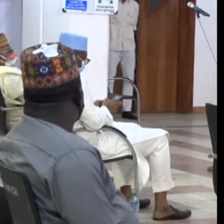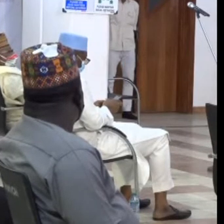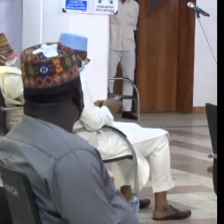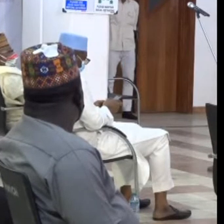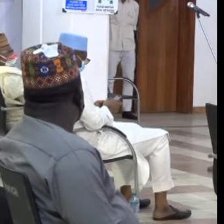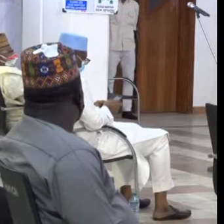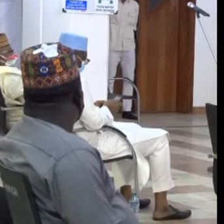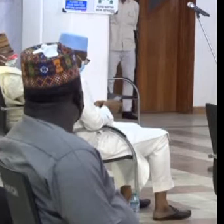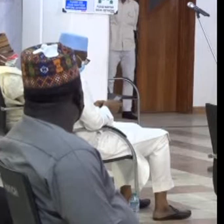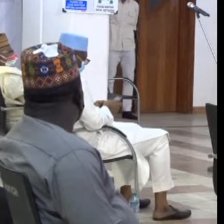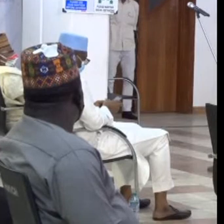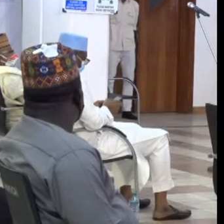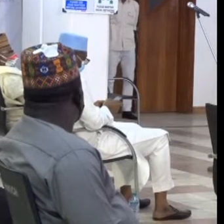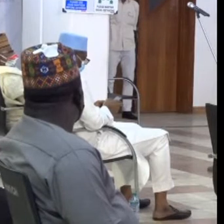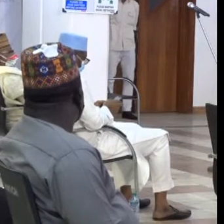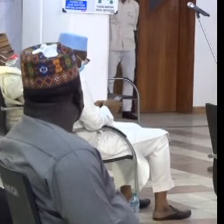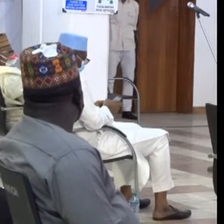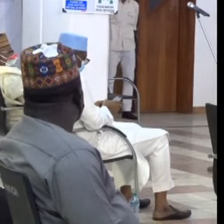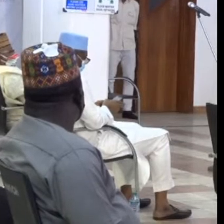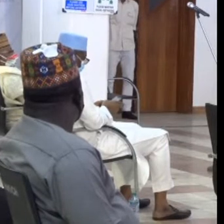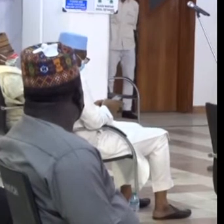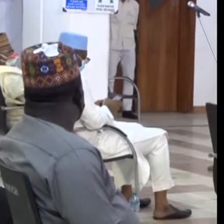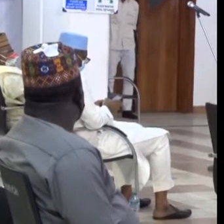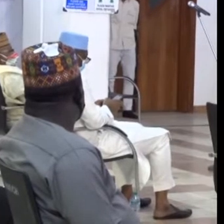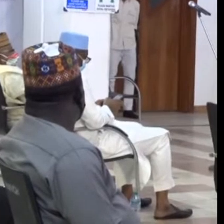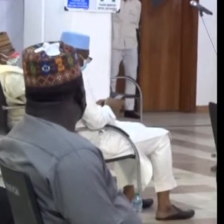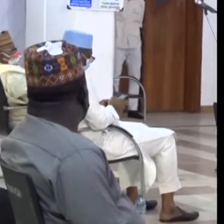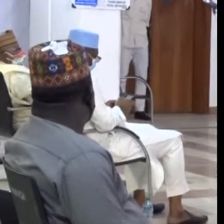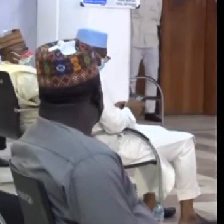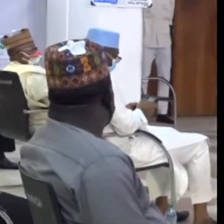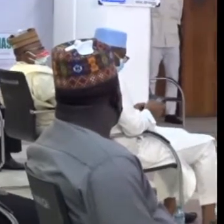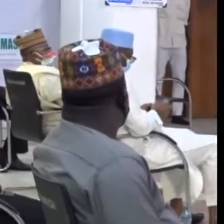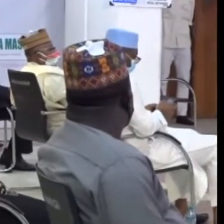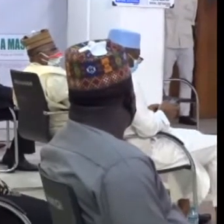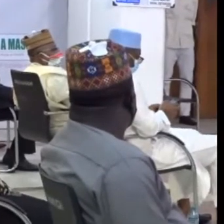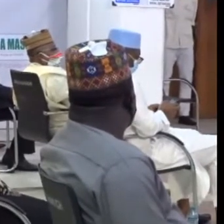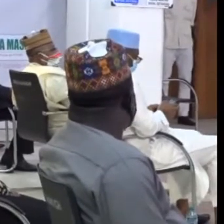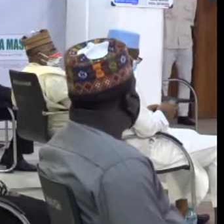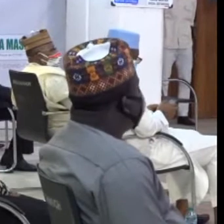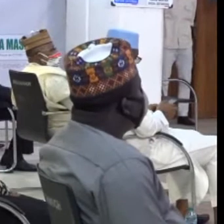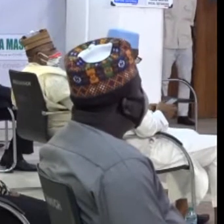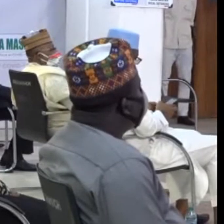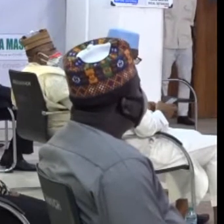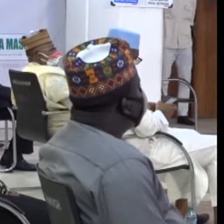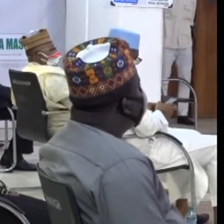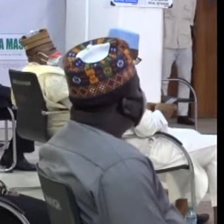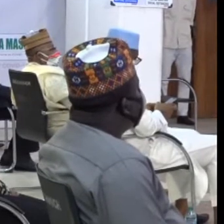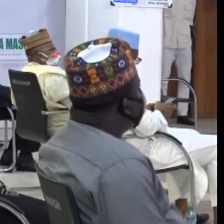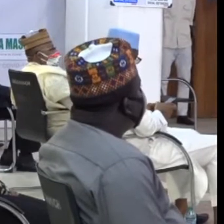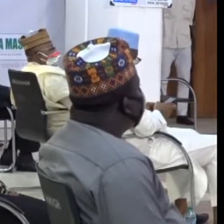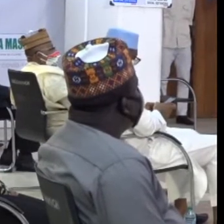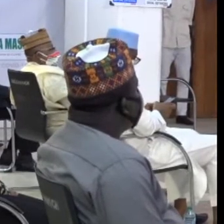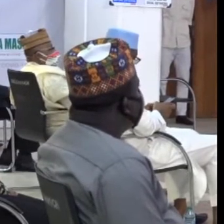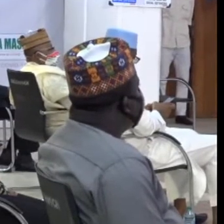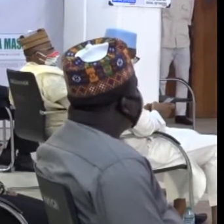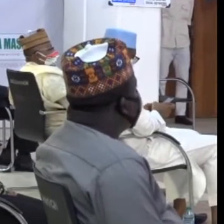test technique capable of producing results for COVID-19 in less than 40 minutes. He commended the NIMR for